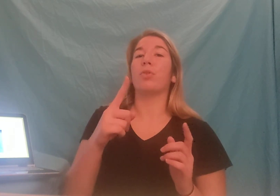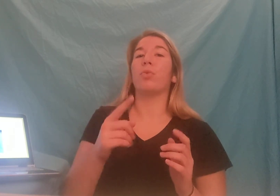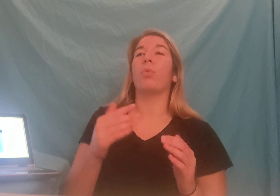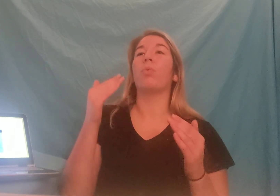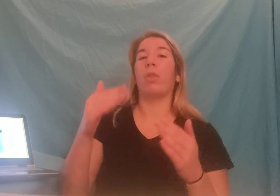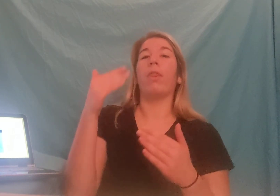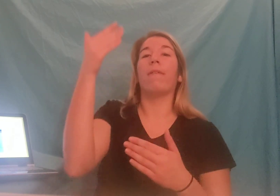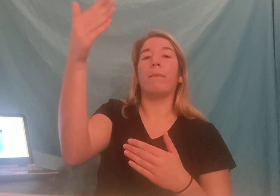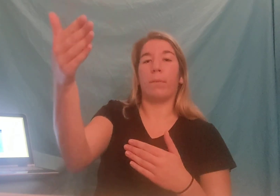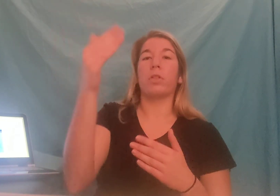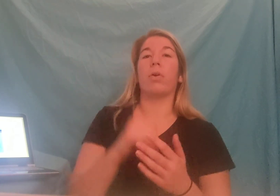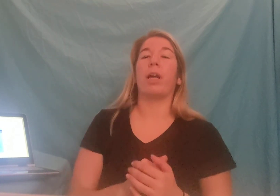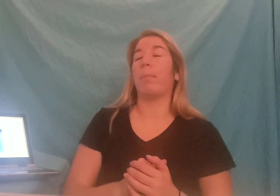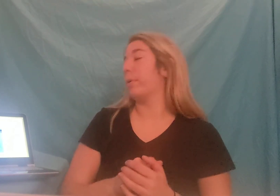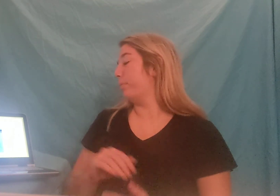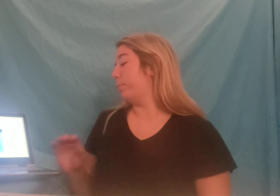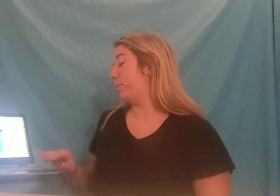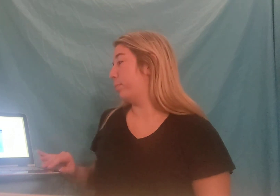you what's going to happen.